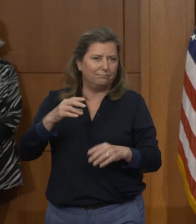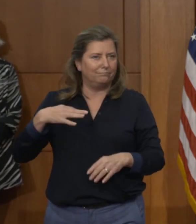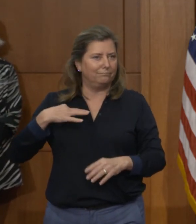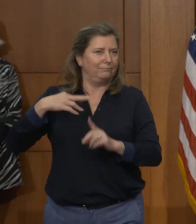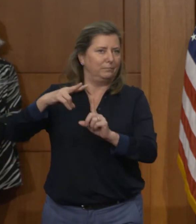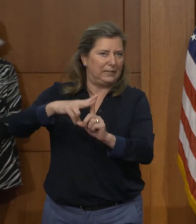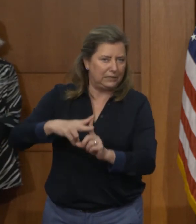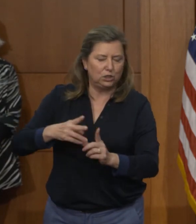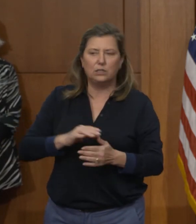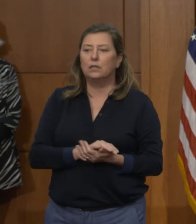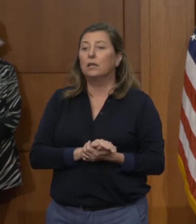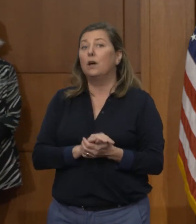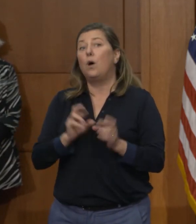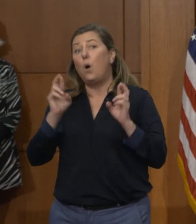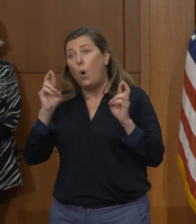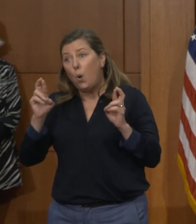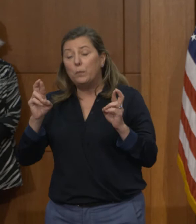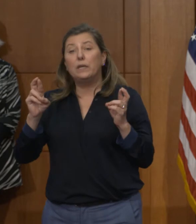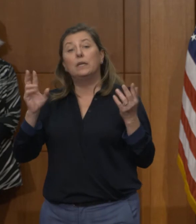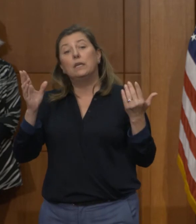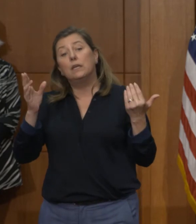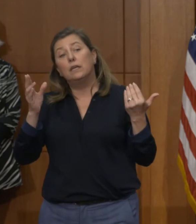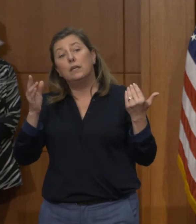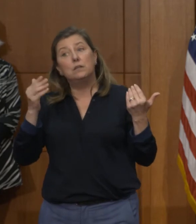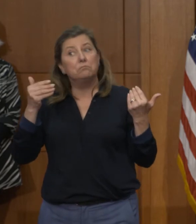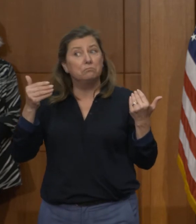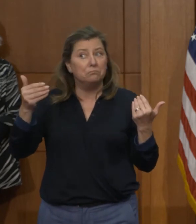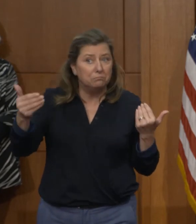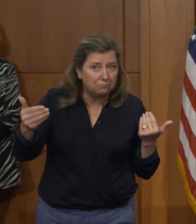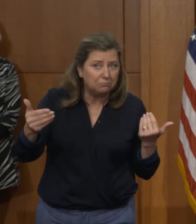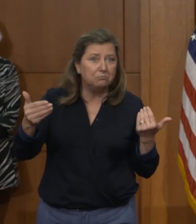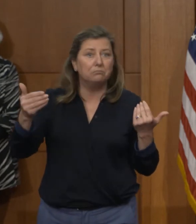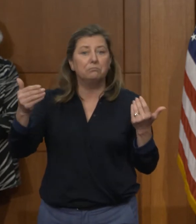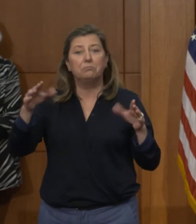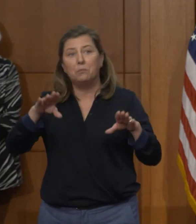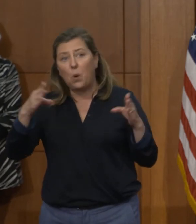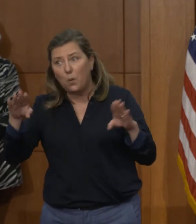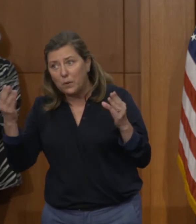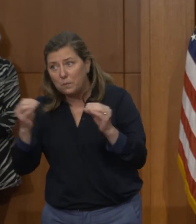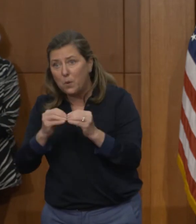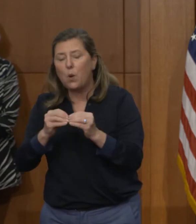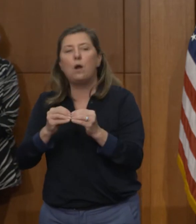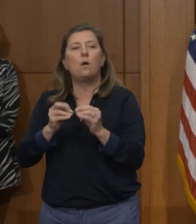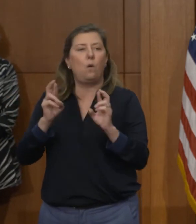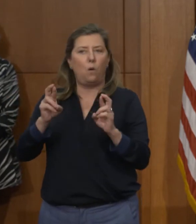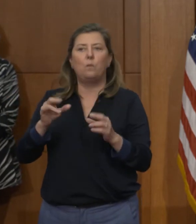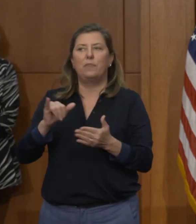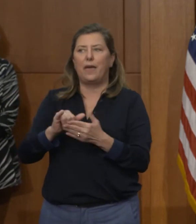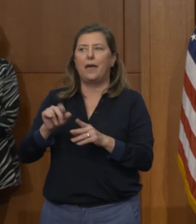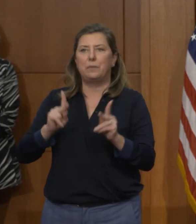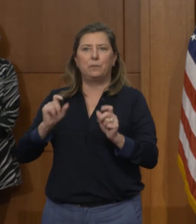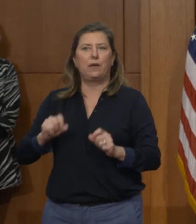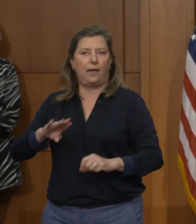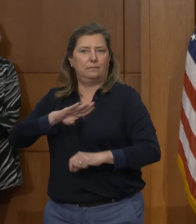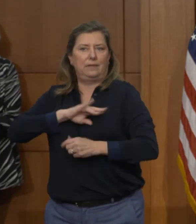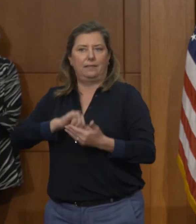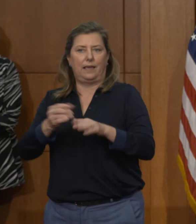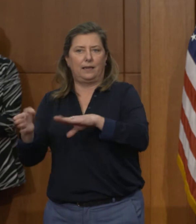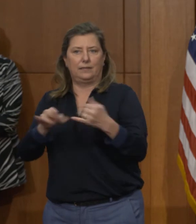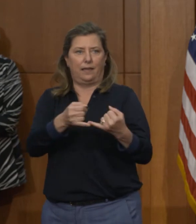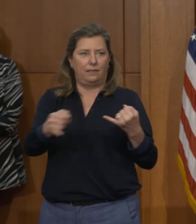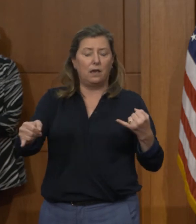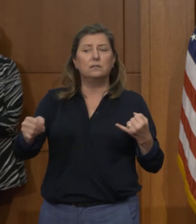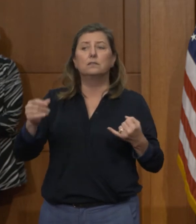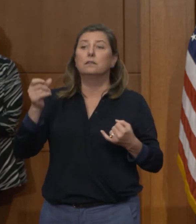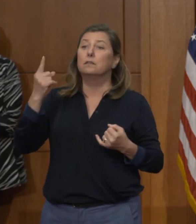some restrictions are lifted, that candidates will be able to meet that deadline. I will also say that some candidates have sought